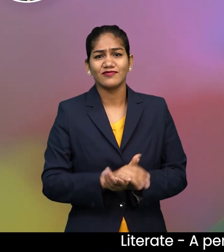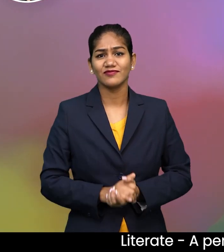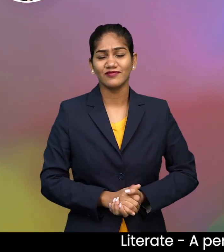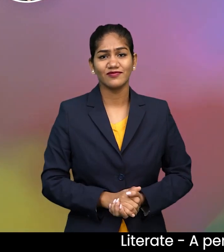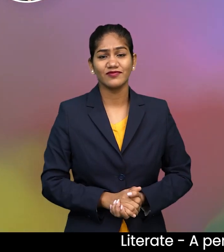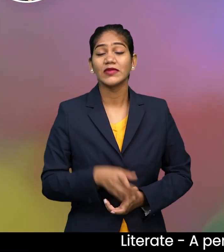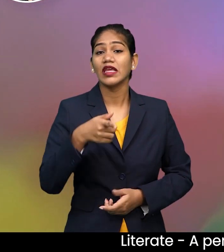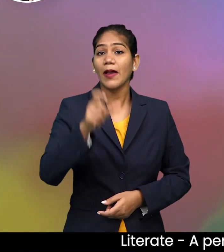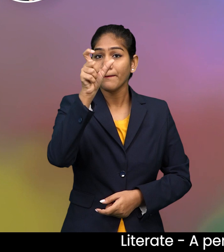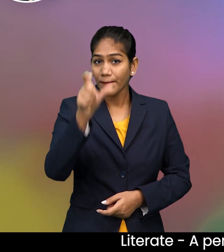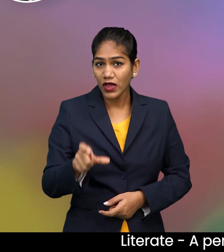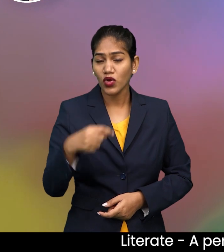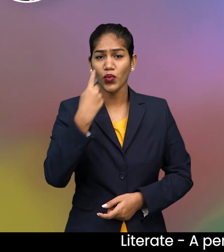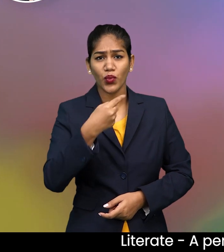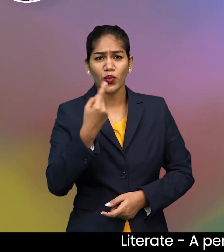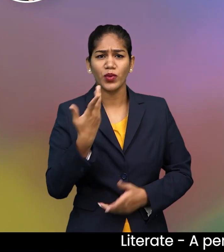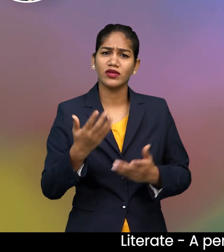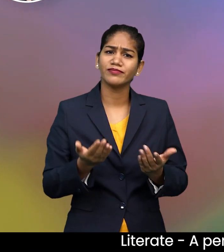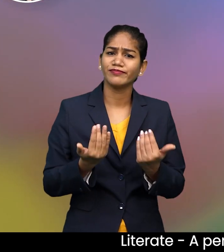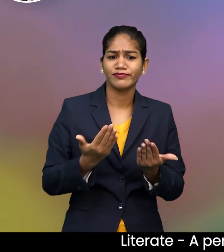A person who can read and write.